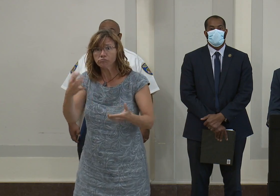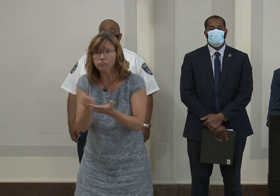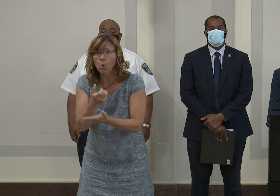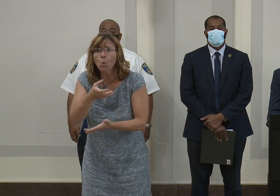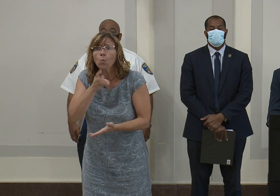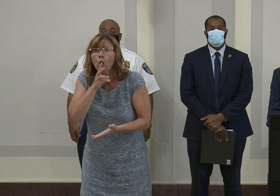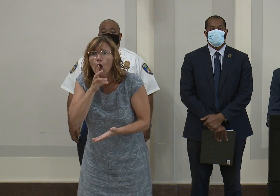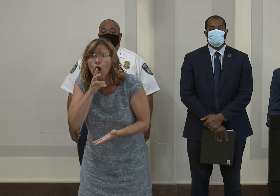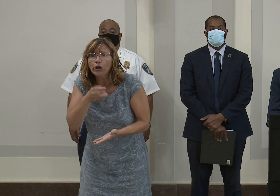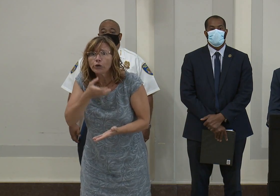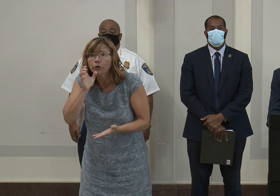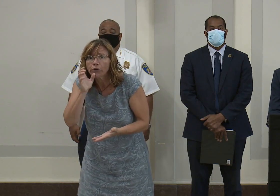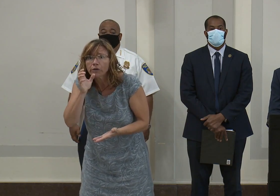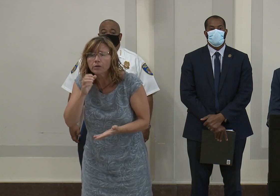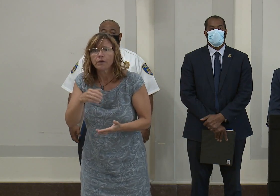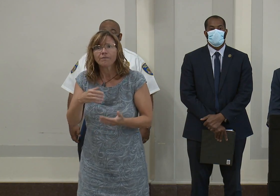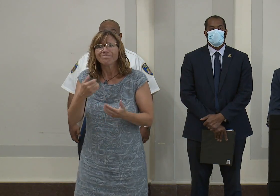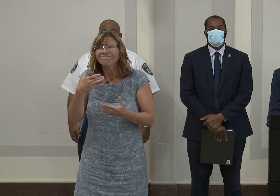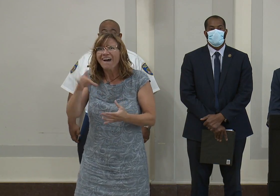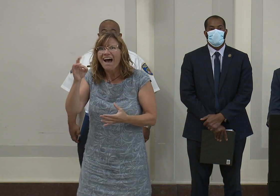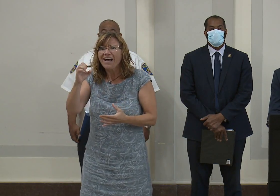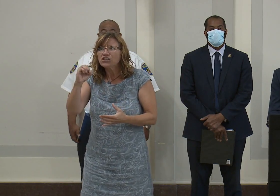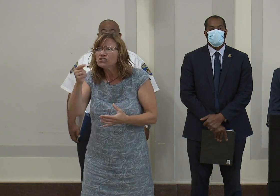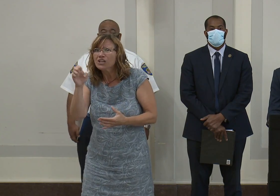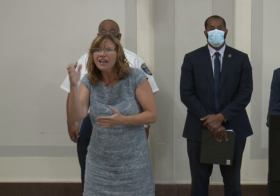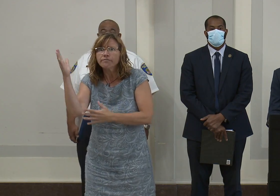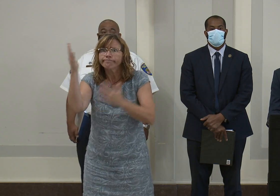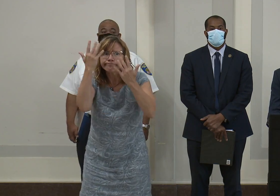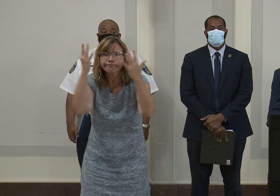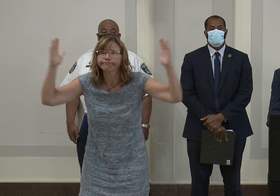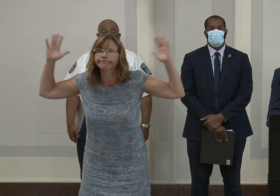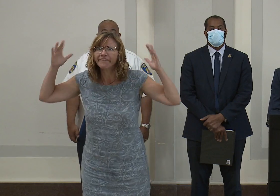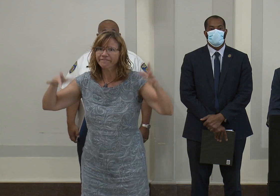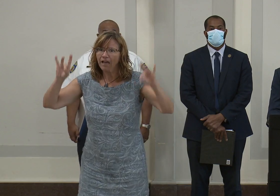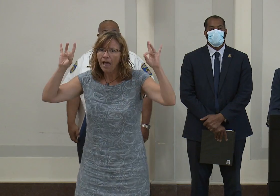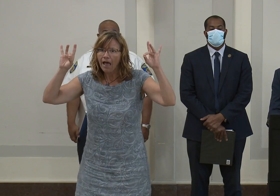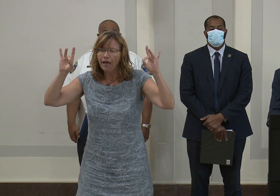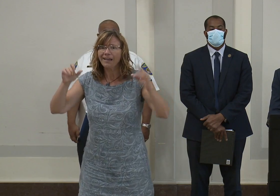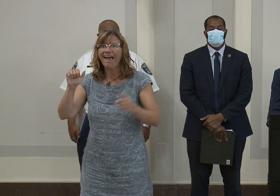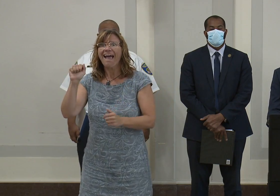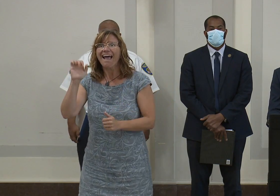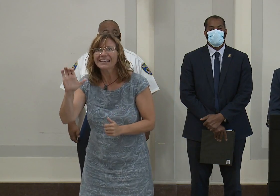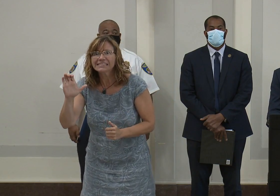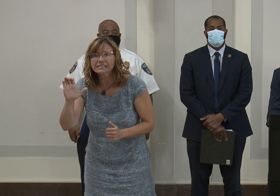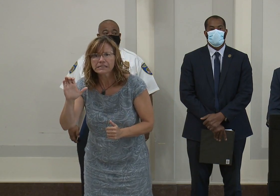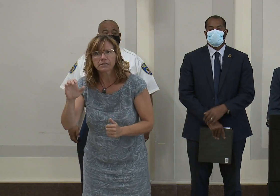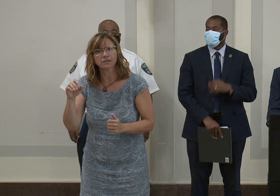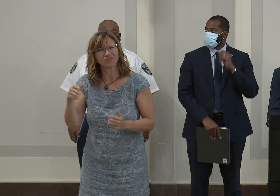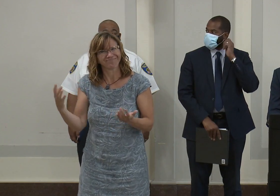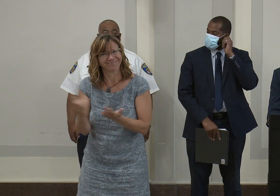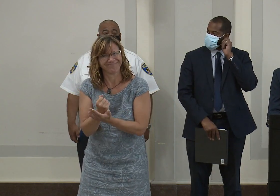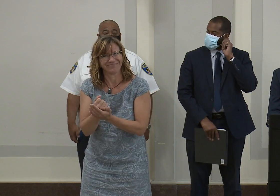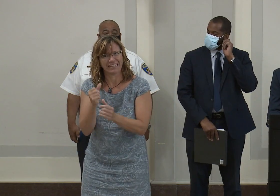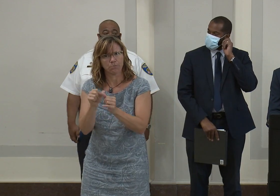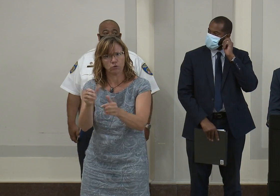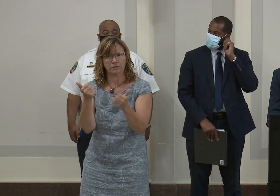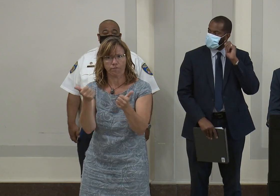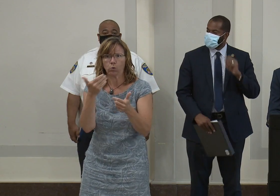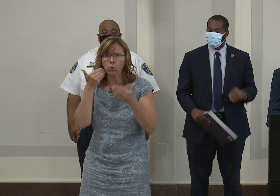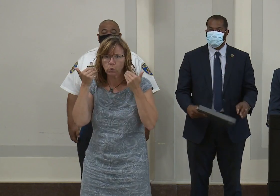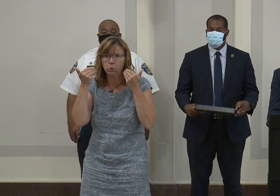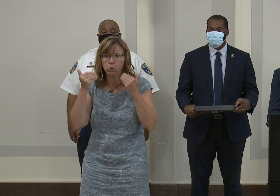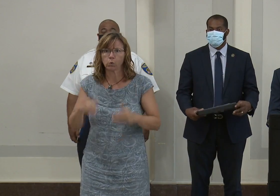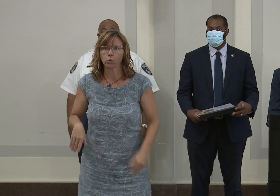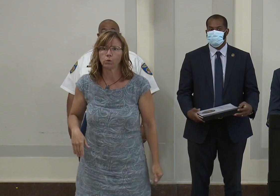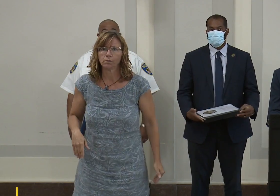or air-conditioned areas as they go about their day. I will now turn it over to Director Eshelman for further remarks on how